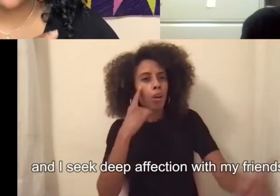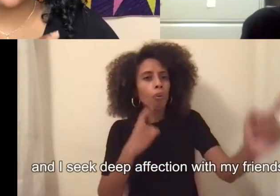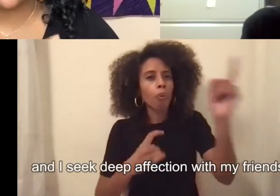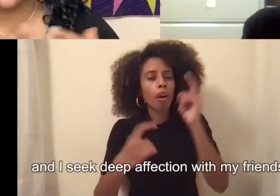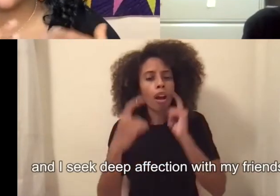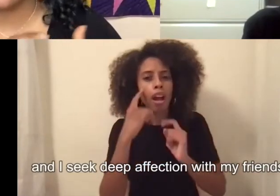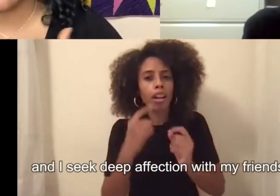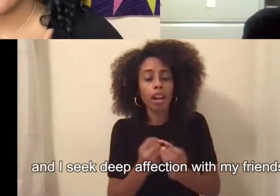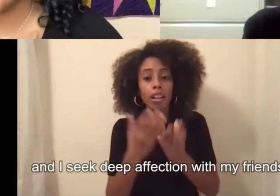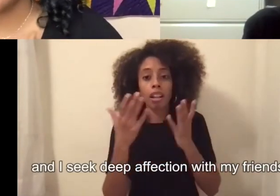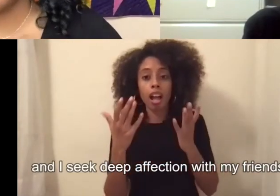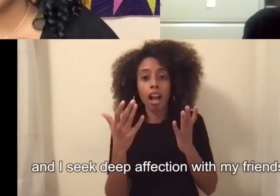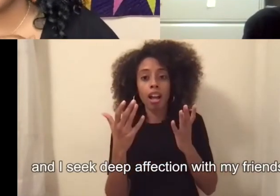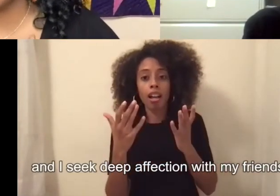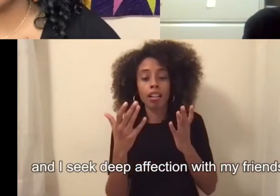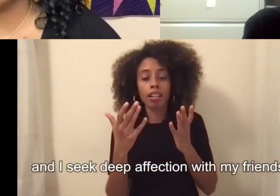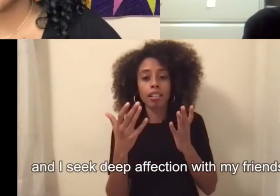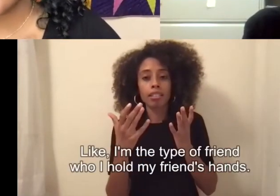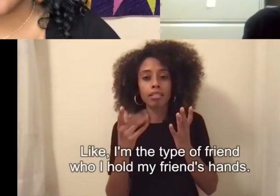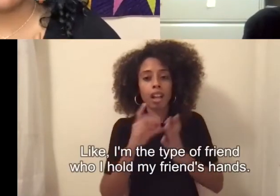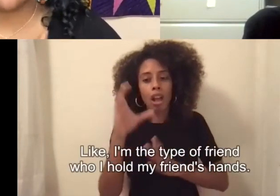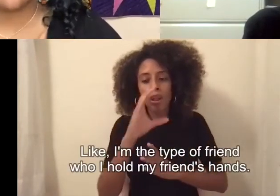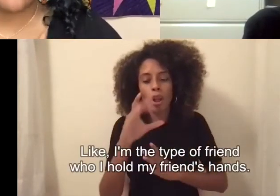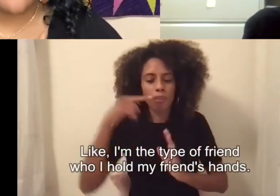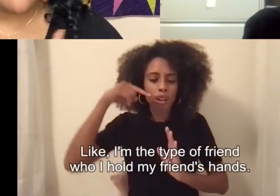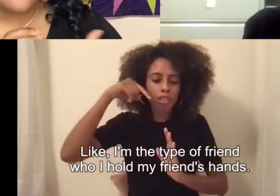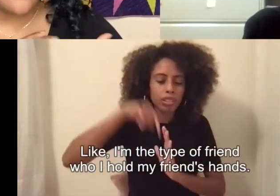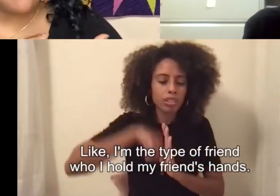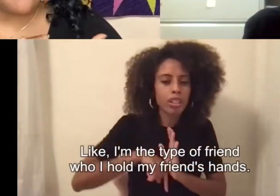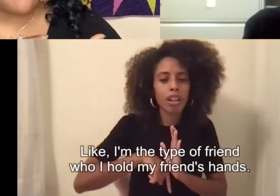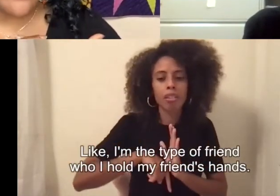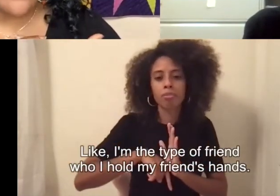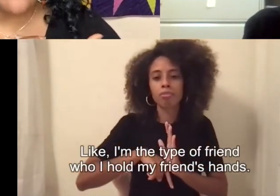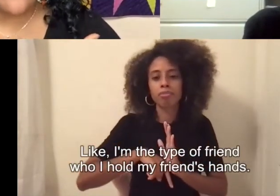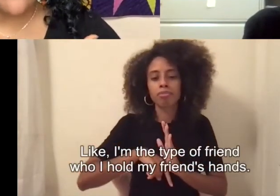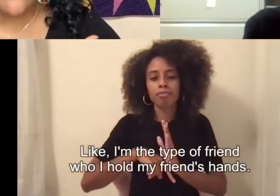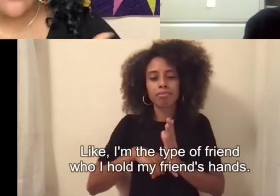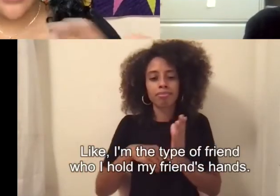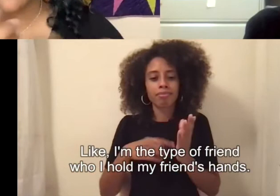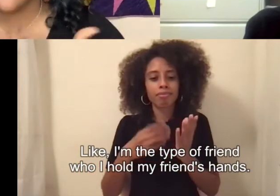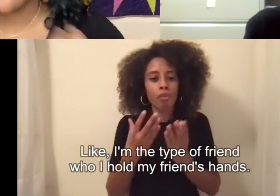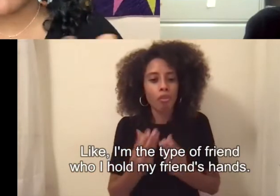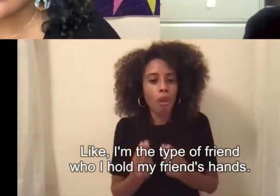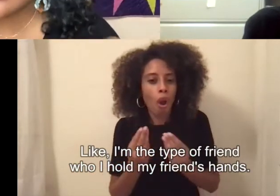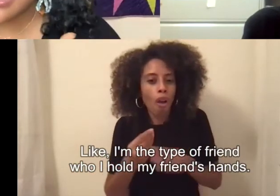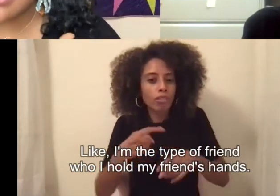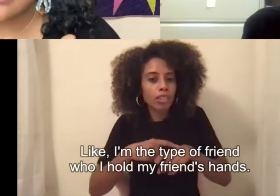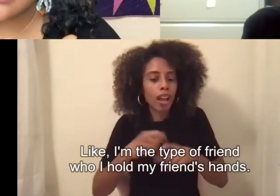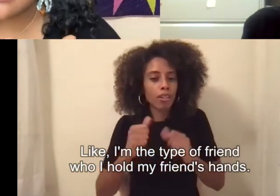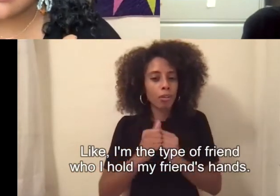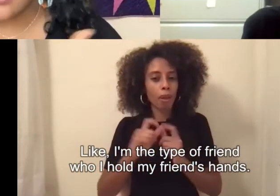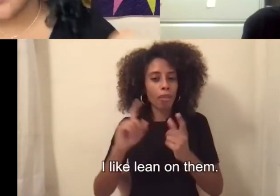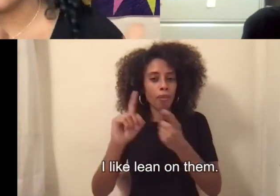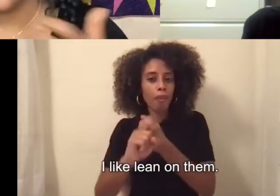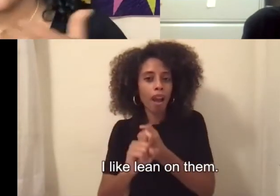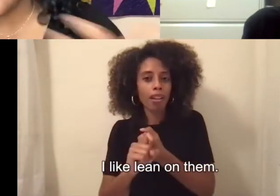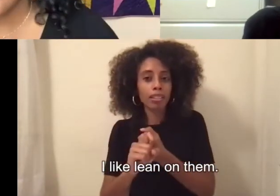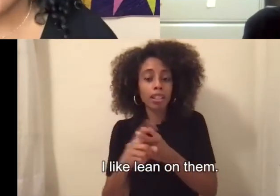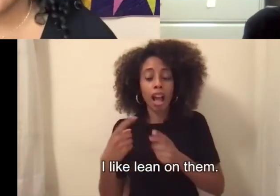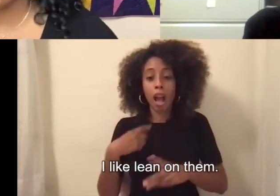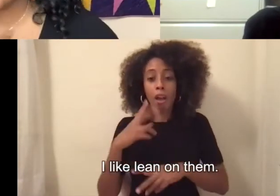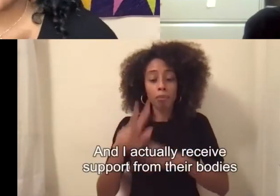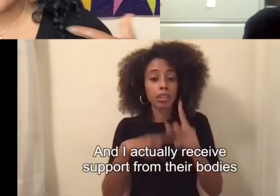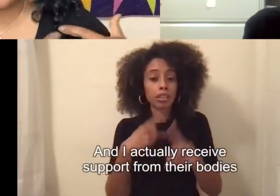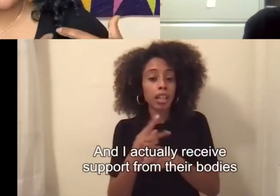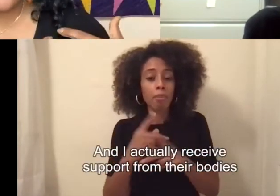And I seek deep affection with my friends. Like, I'm the type of friend who I hold my friends' hands. I like lean